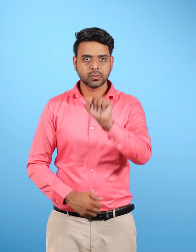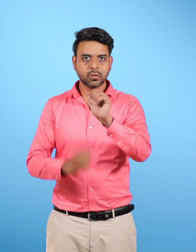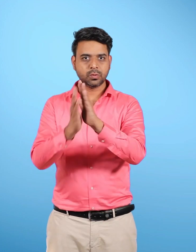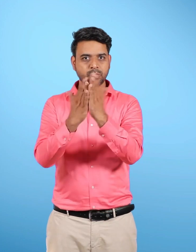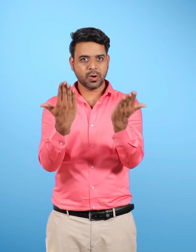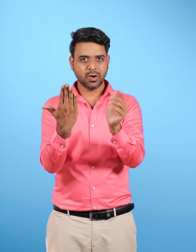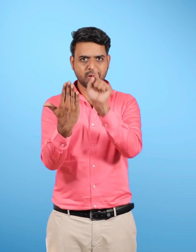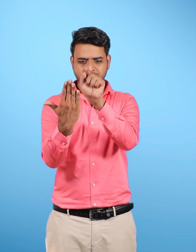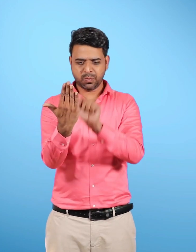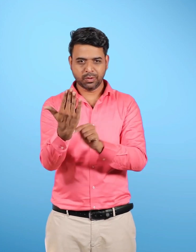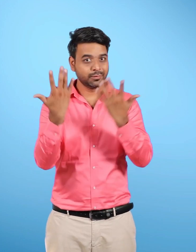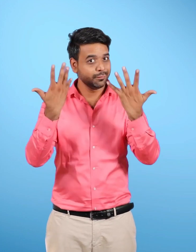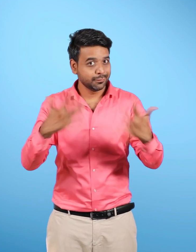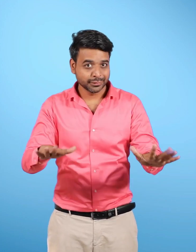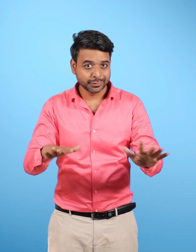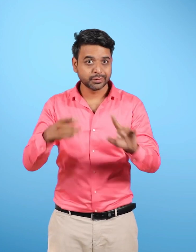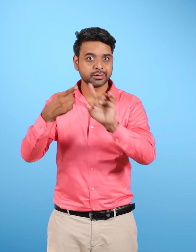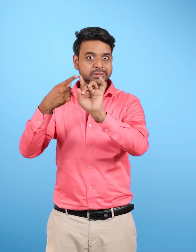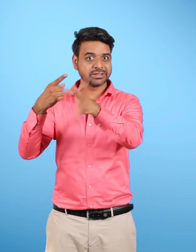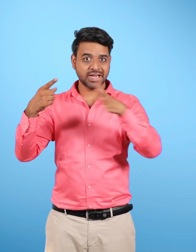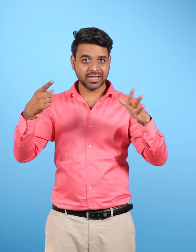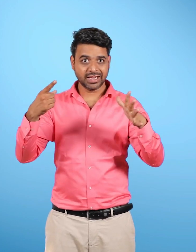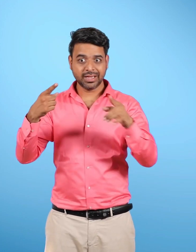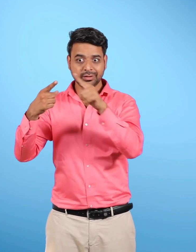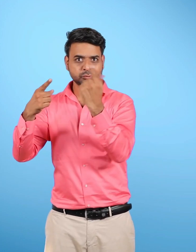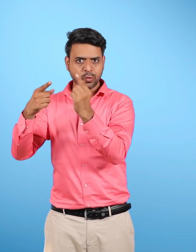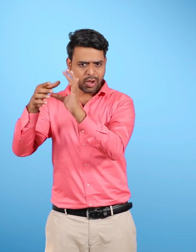Does your list include the use of electricity for lighting?